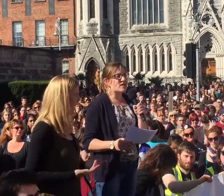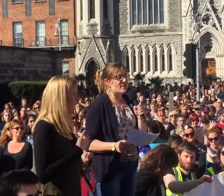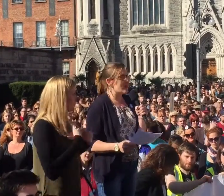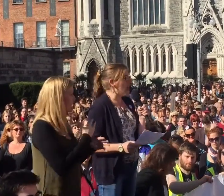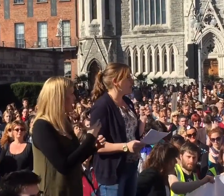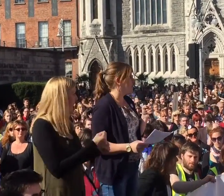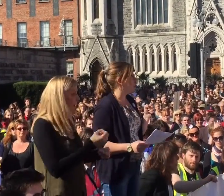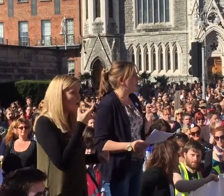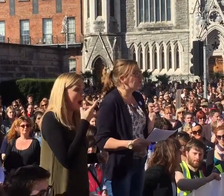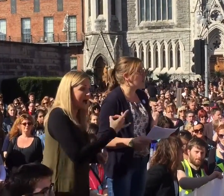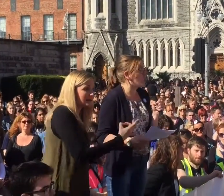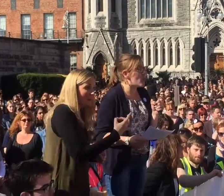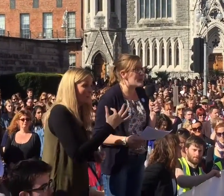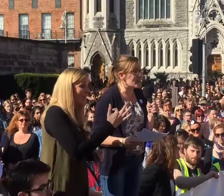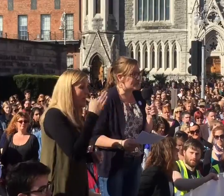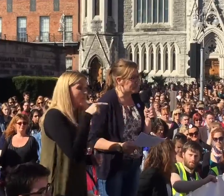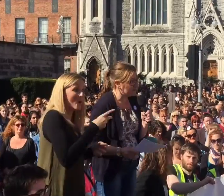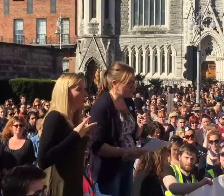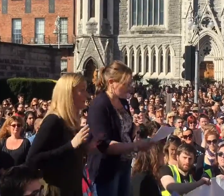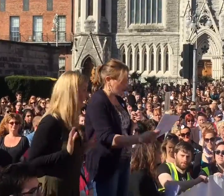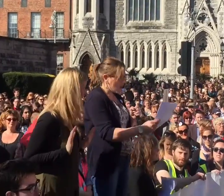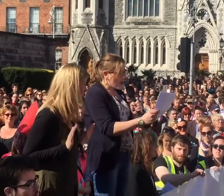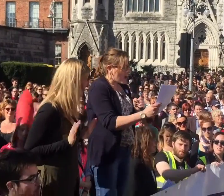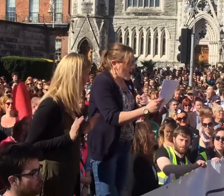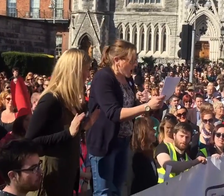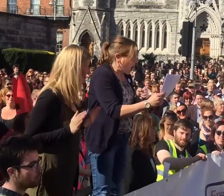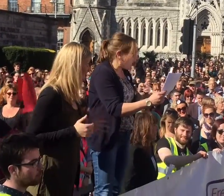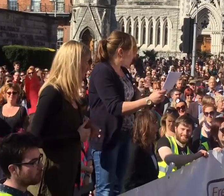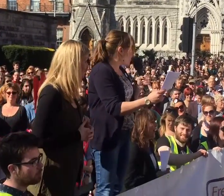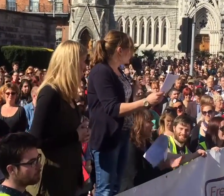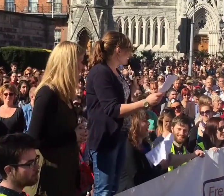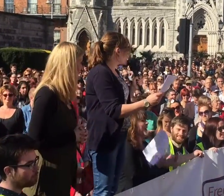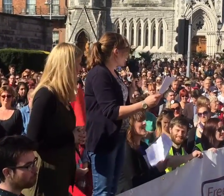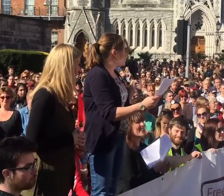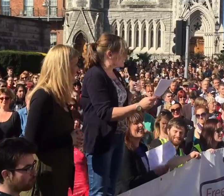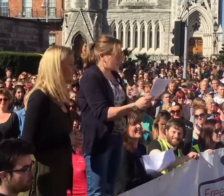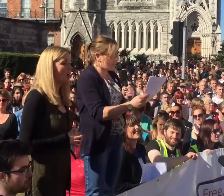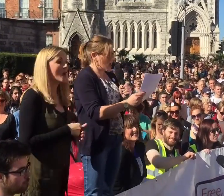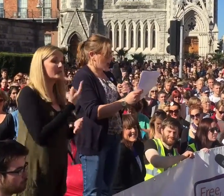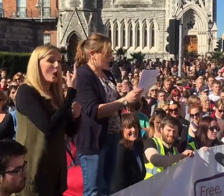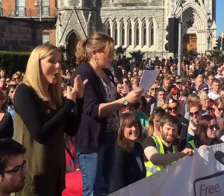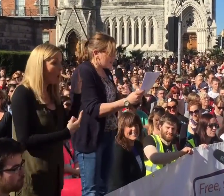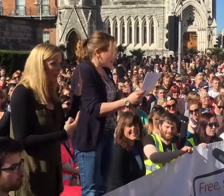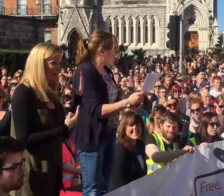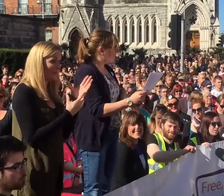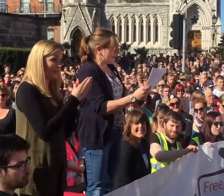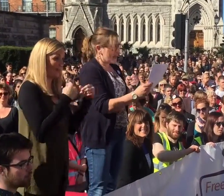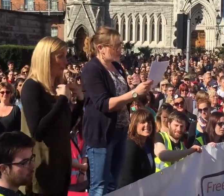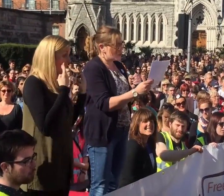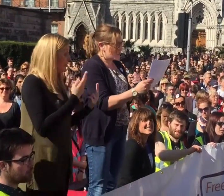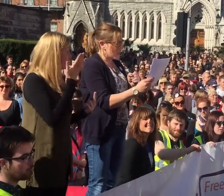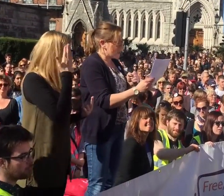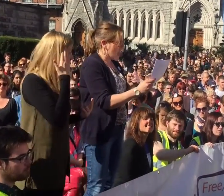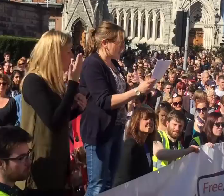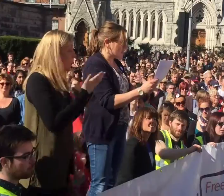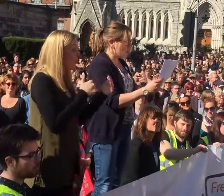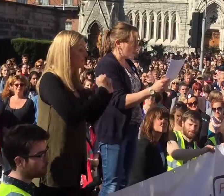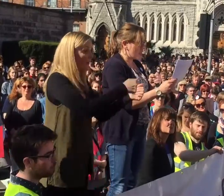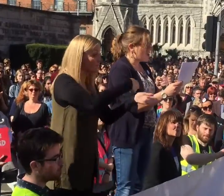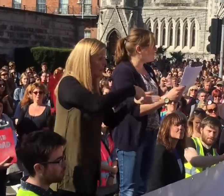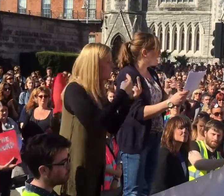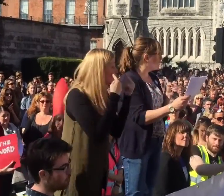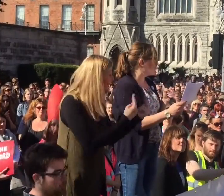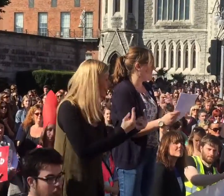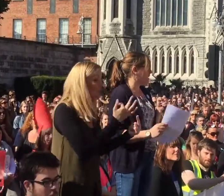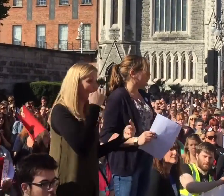We don't even ask them if they're women. Our only criteria is financial need and if